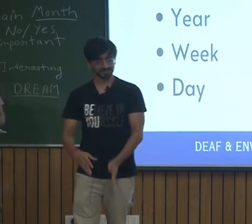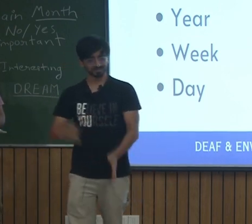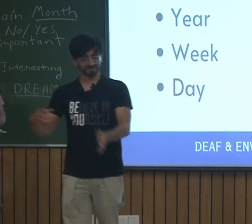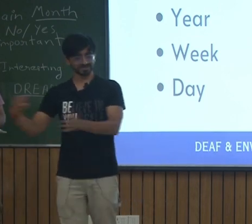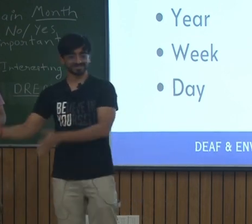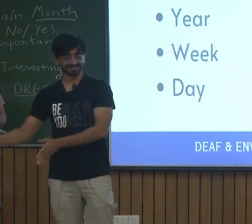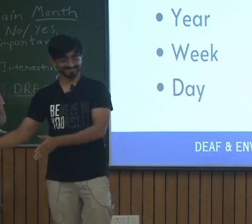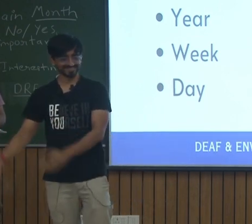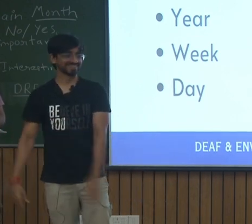sorry for it.